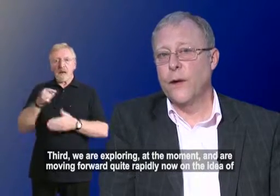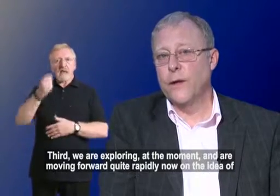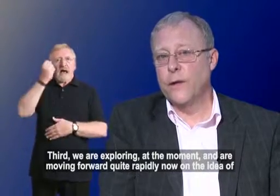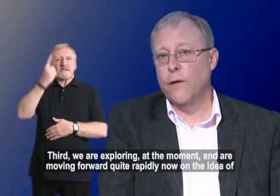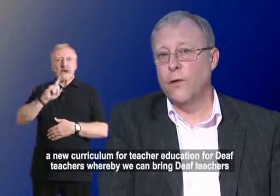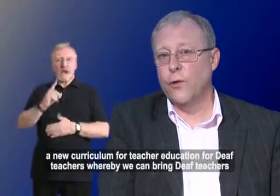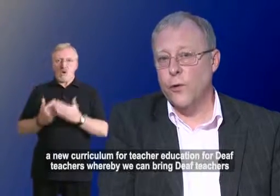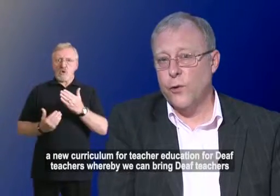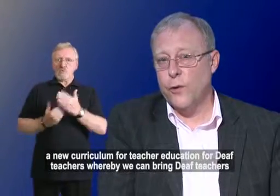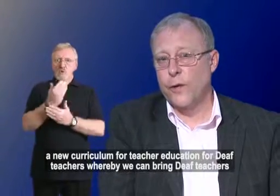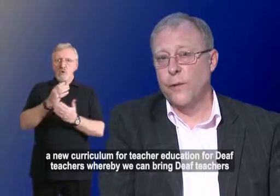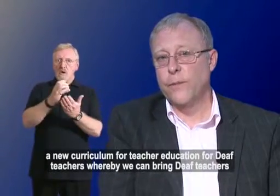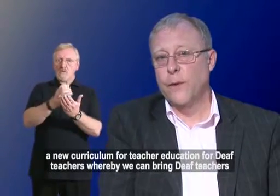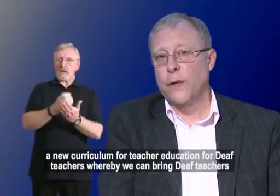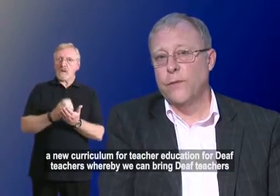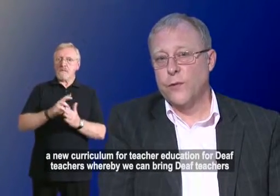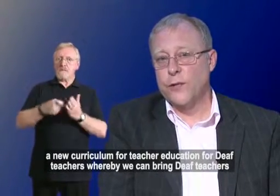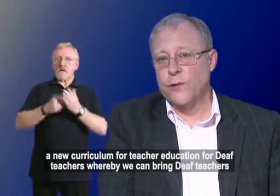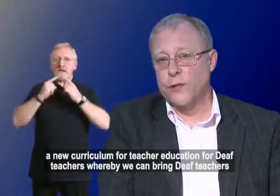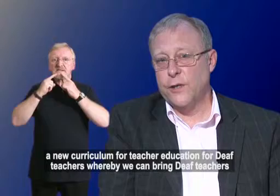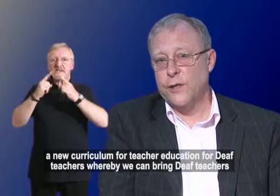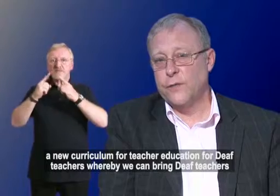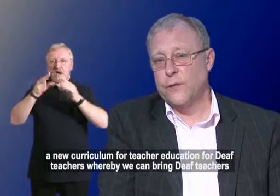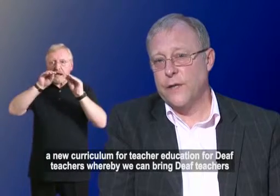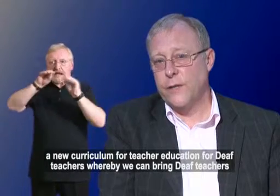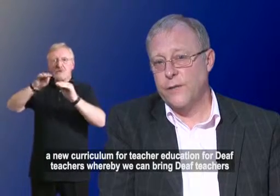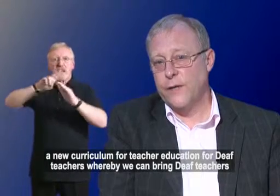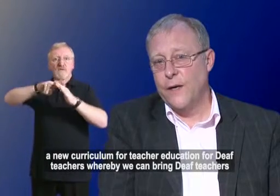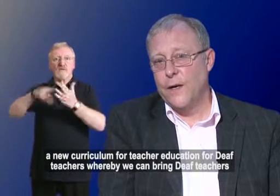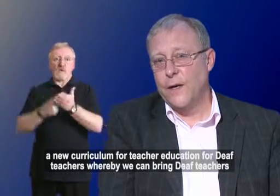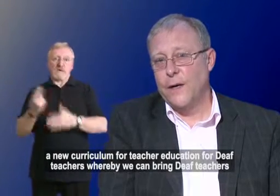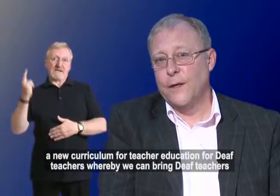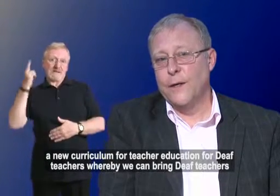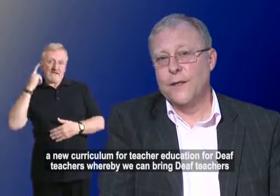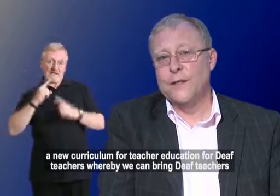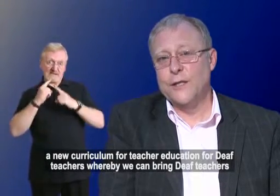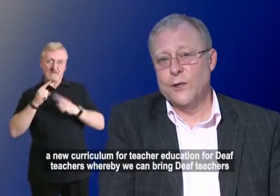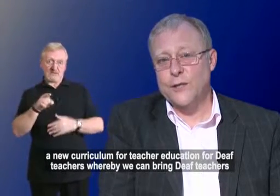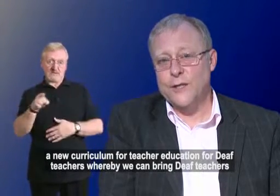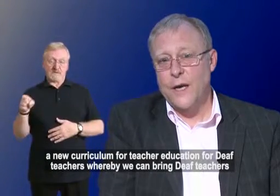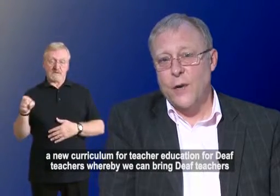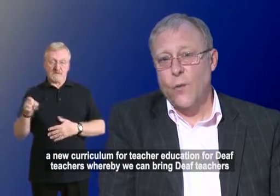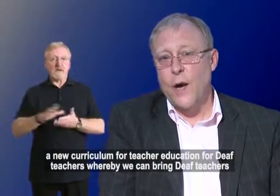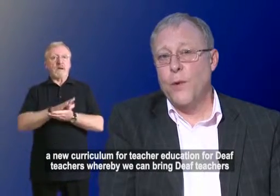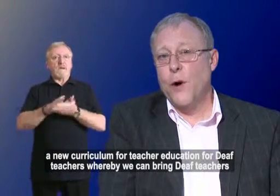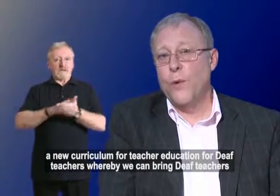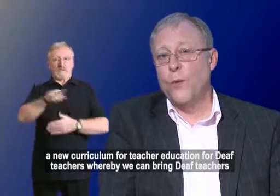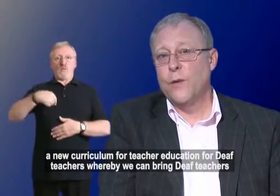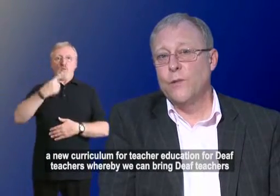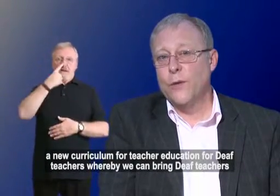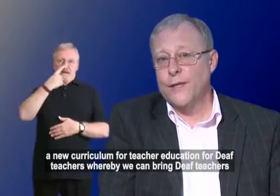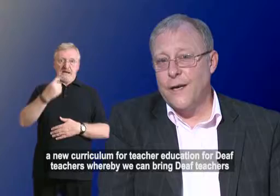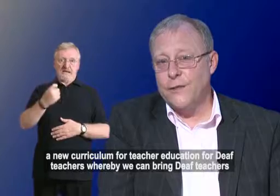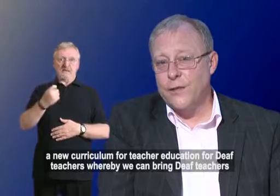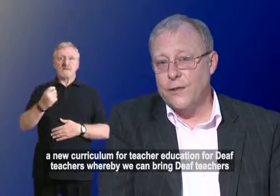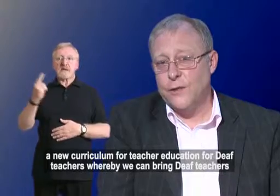now on the idea of a new curriculum for teacher education for deaf teachers, whereby we